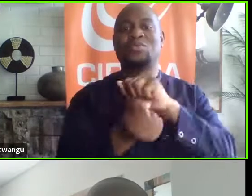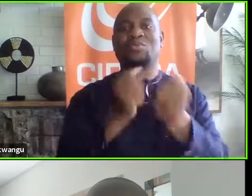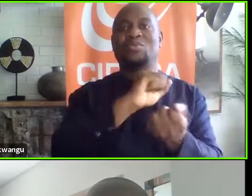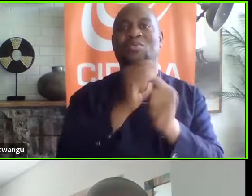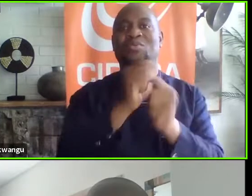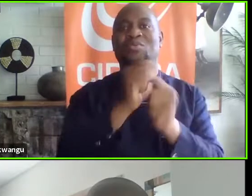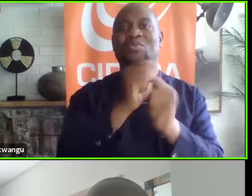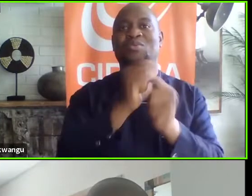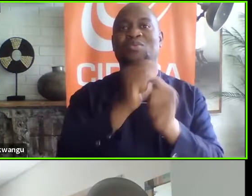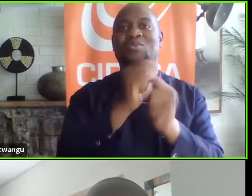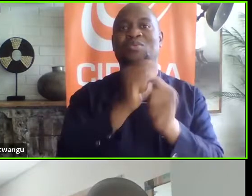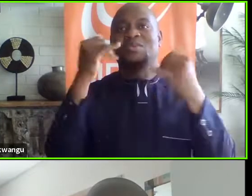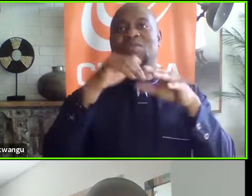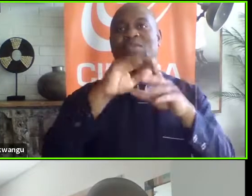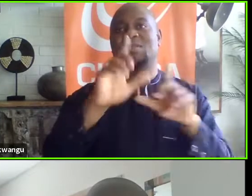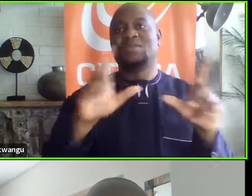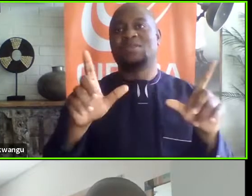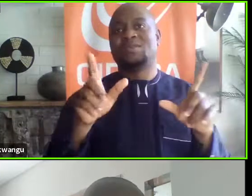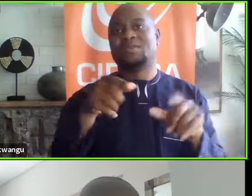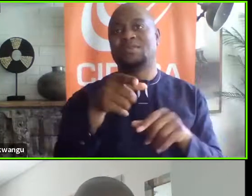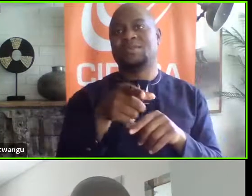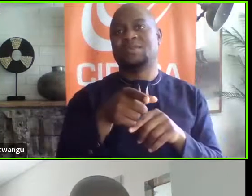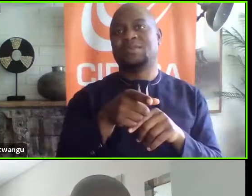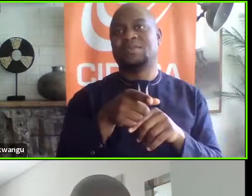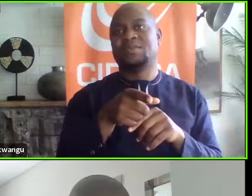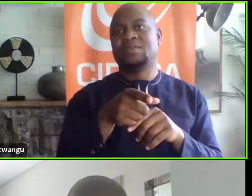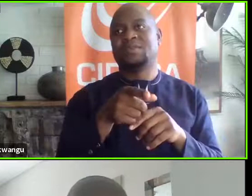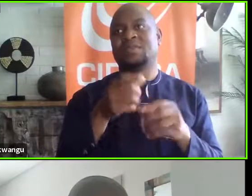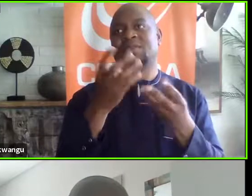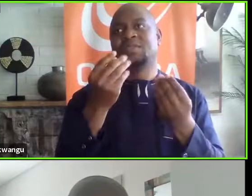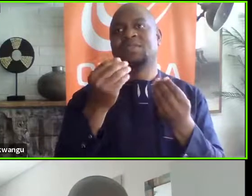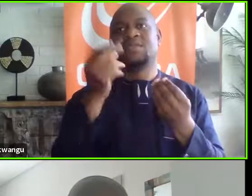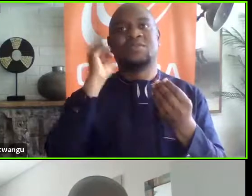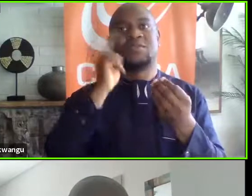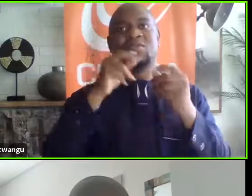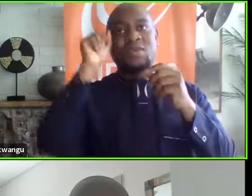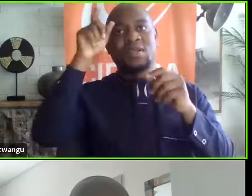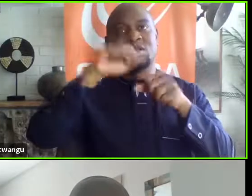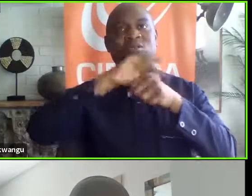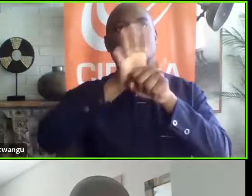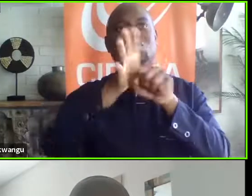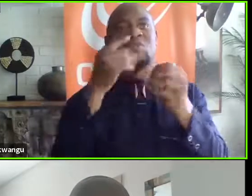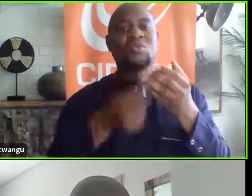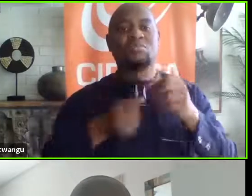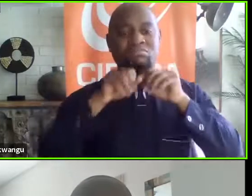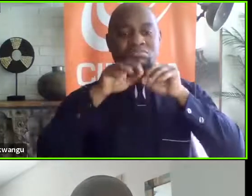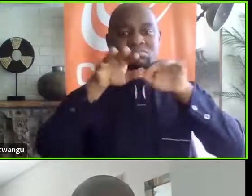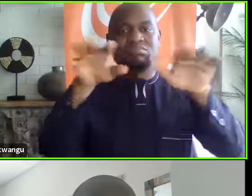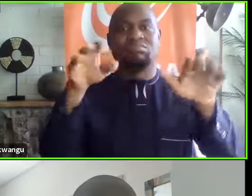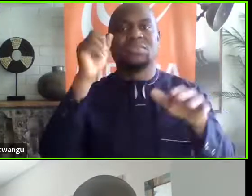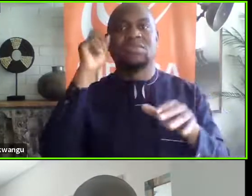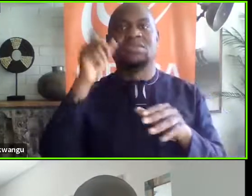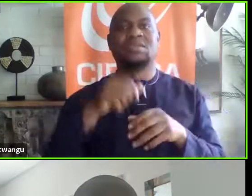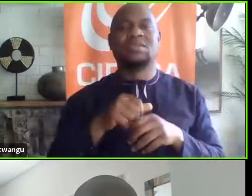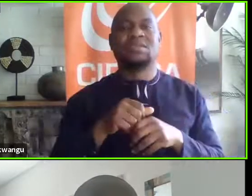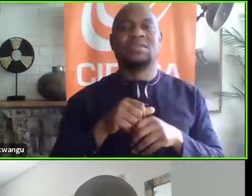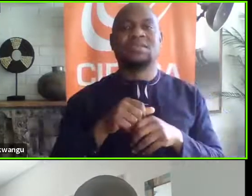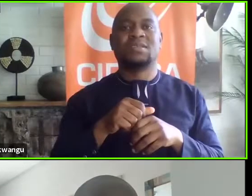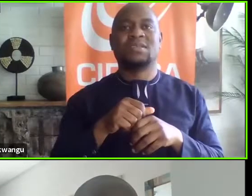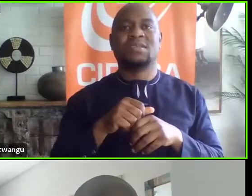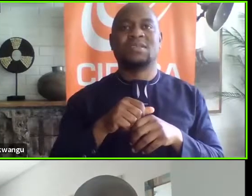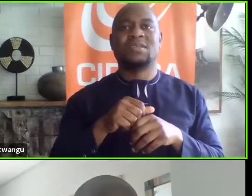example. As UNAD, we've been trying to change this information into sign language for COVID for the people to